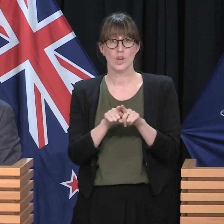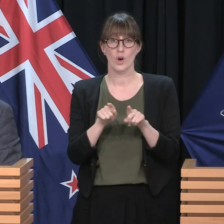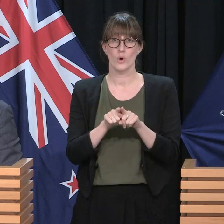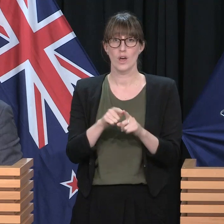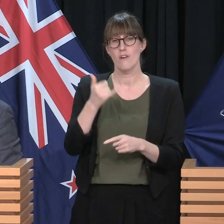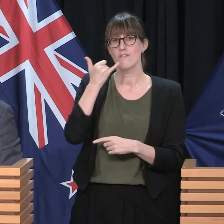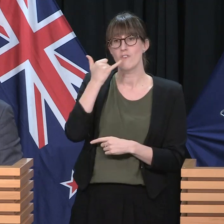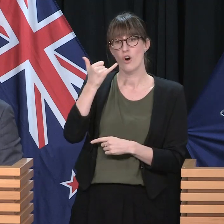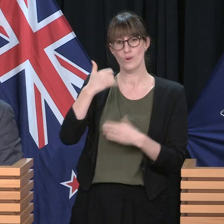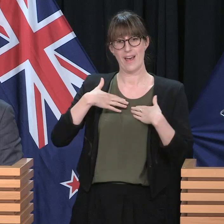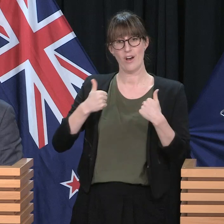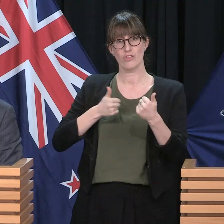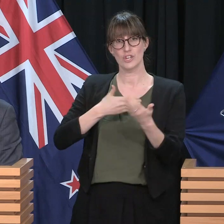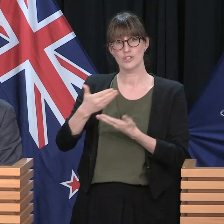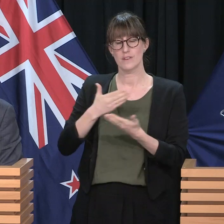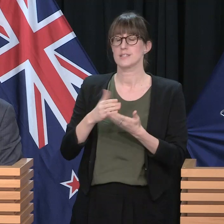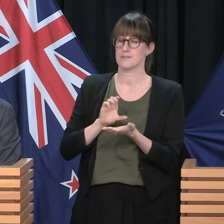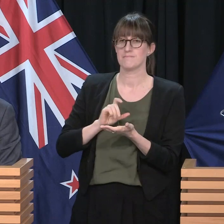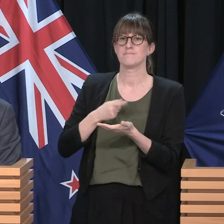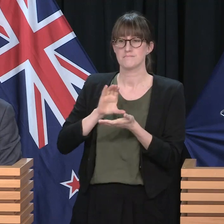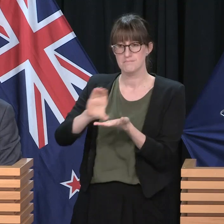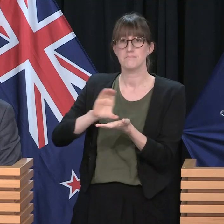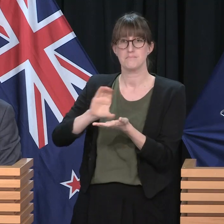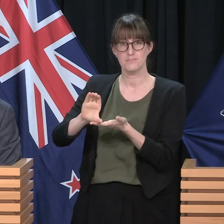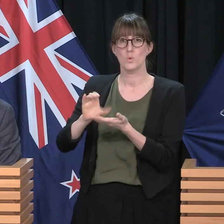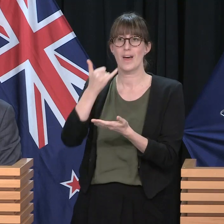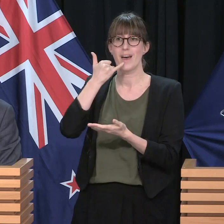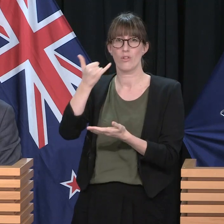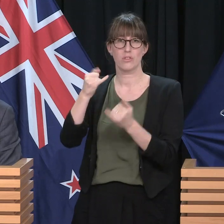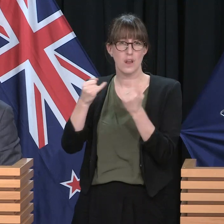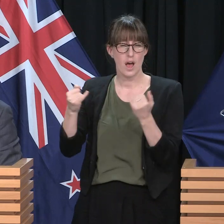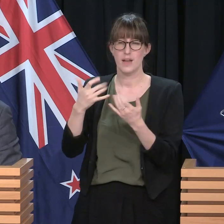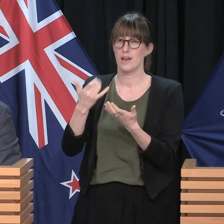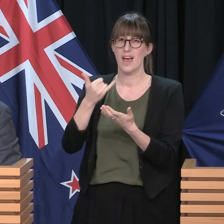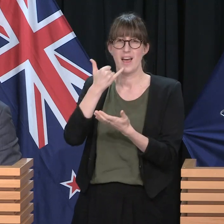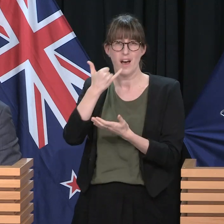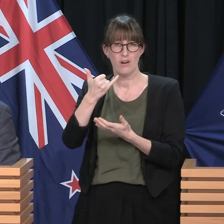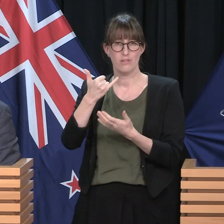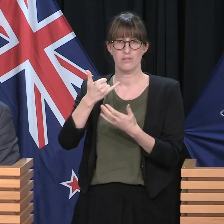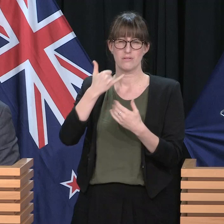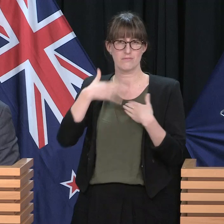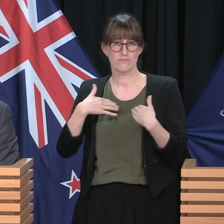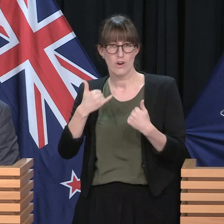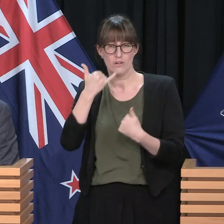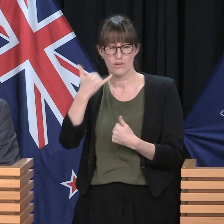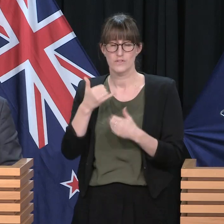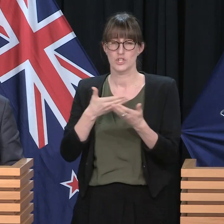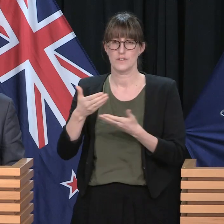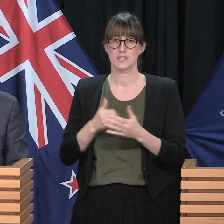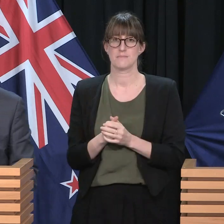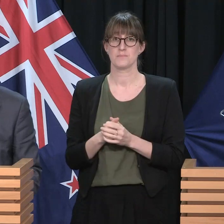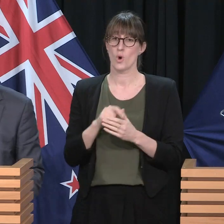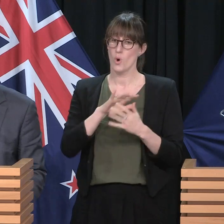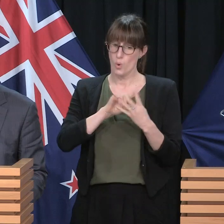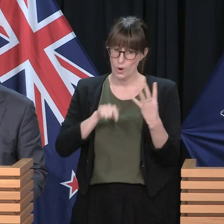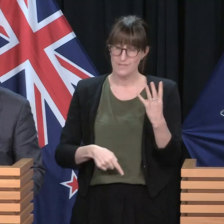further $50 million for PPE. All of these investments will build on our strong response to the global pandemic to date. So I'll now